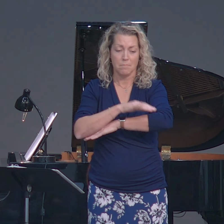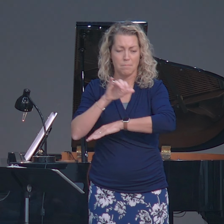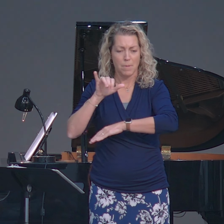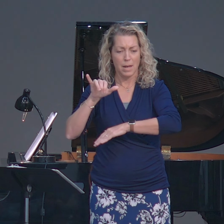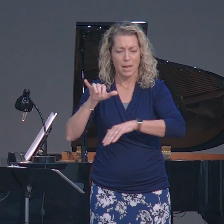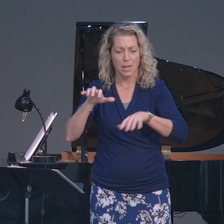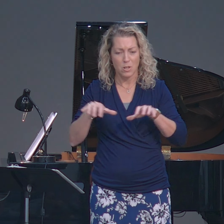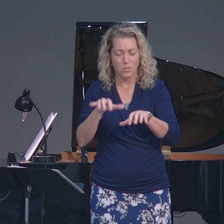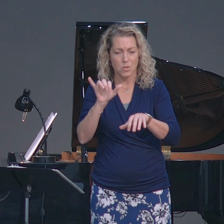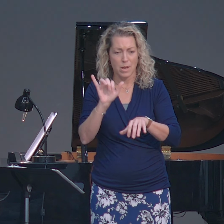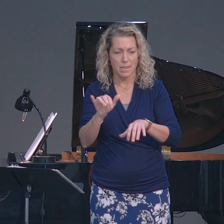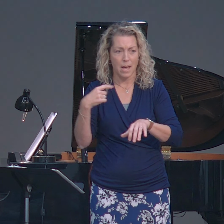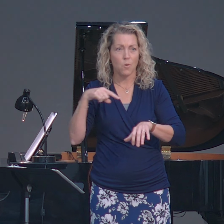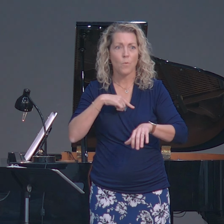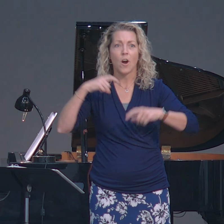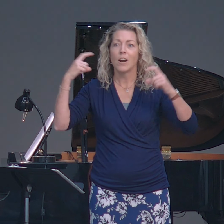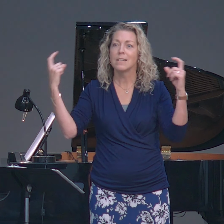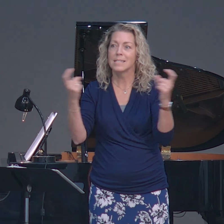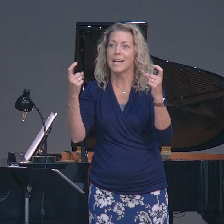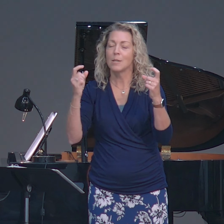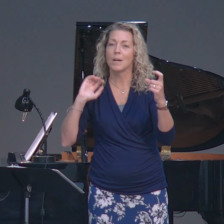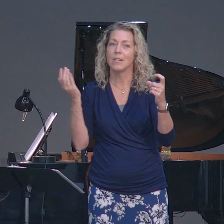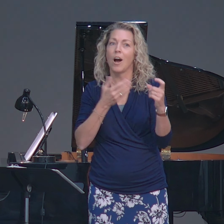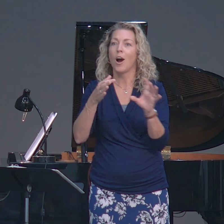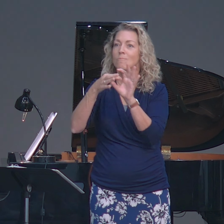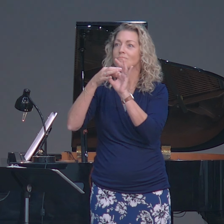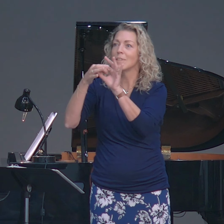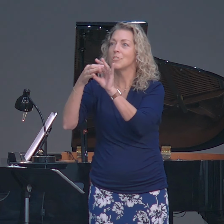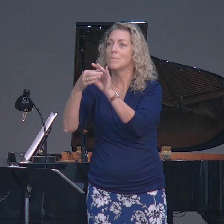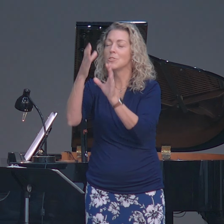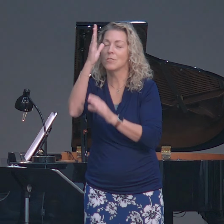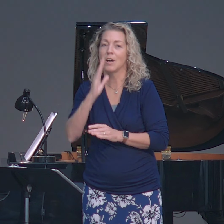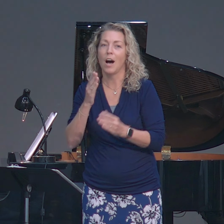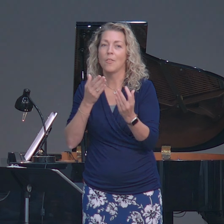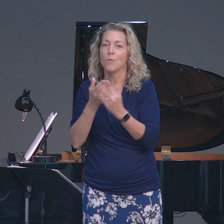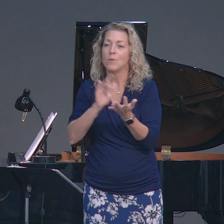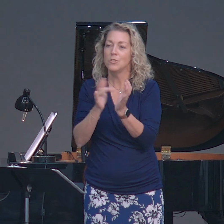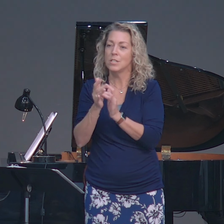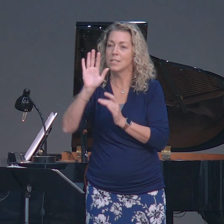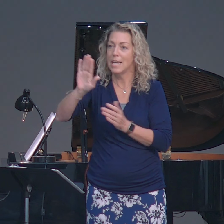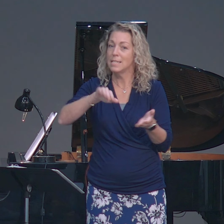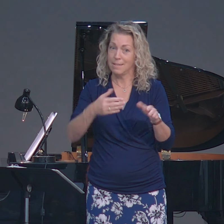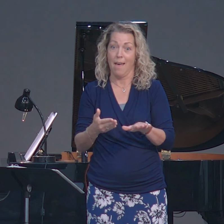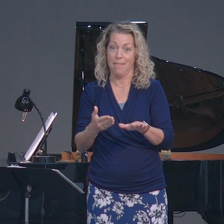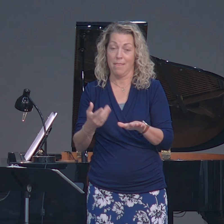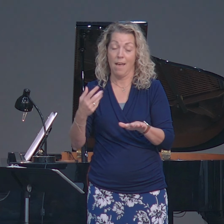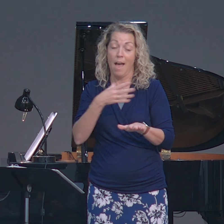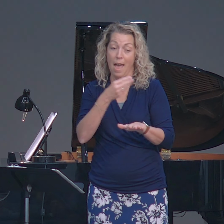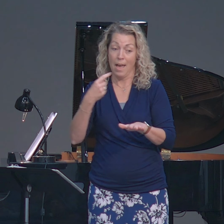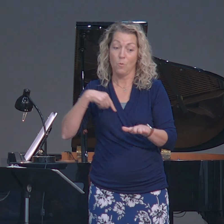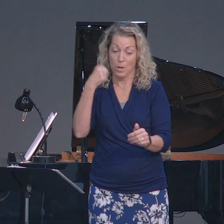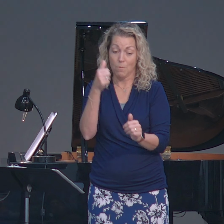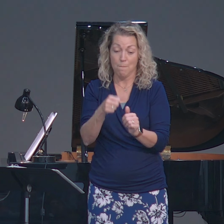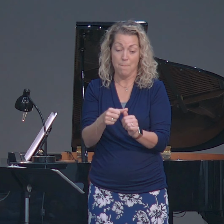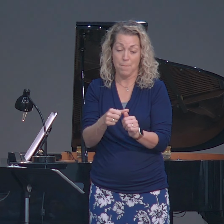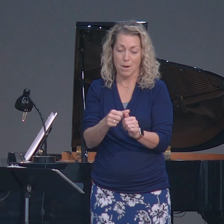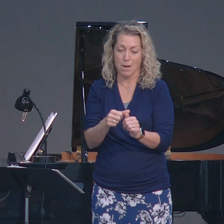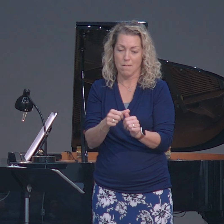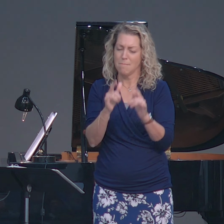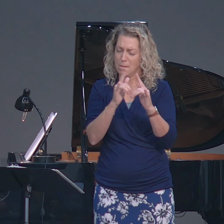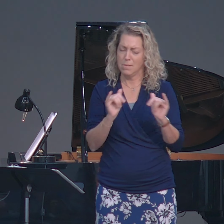by doing so, each time we celebrate our relationship to God and each other through the death, of Jesus Christ. And in it, we remember, at the